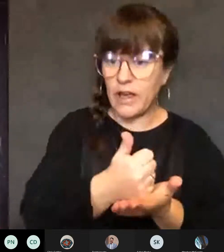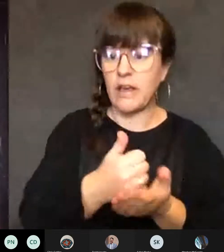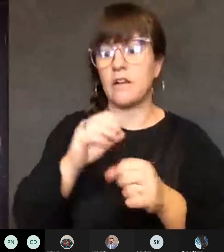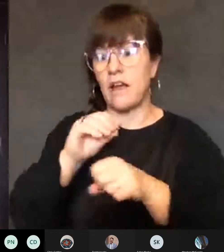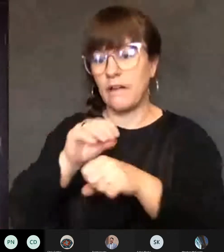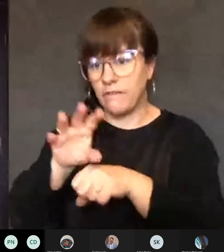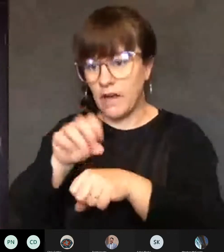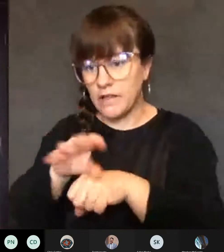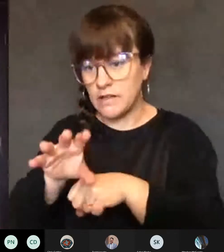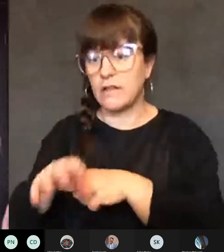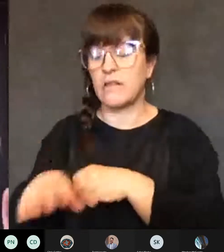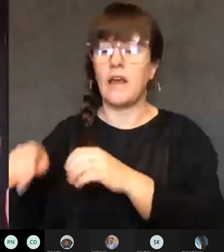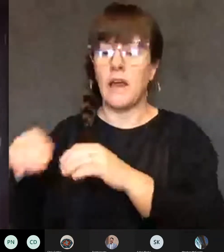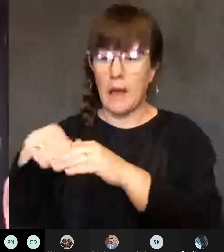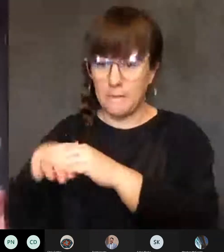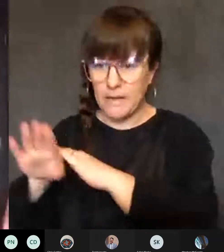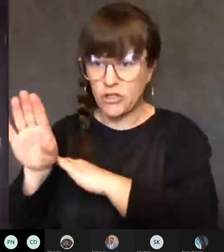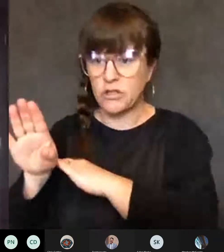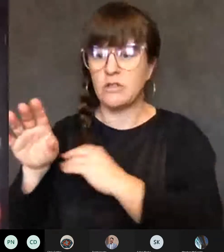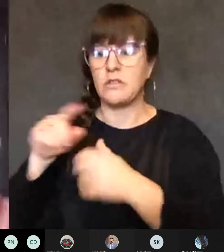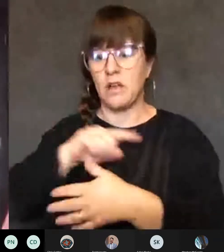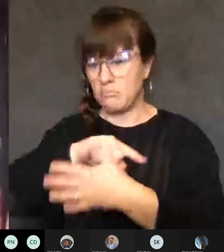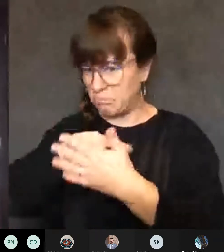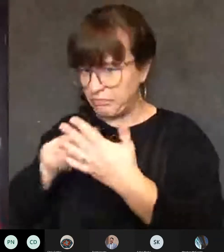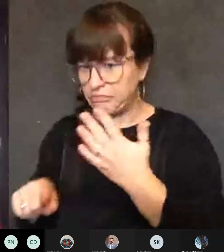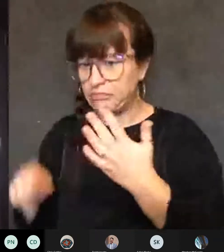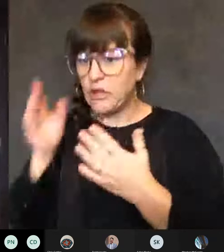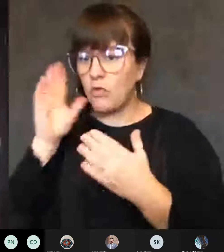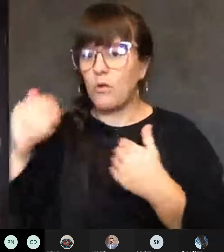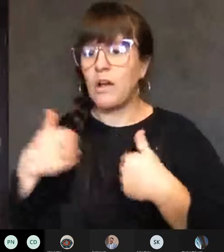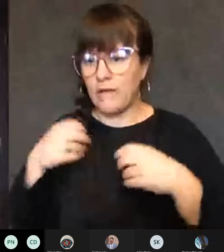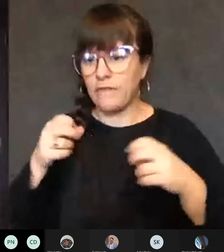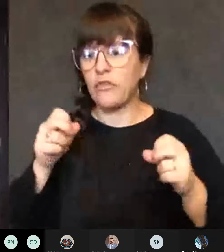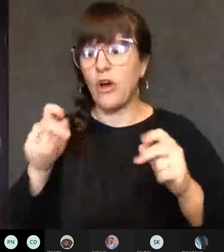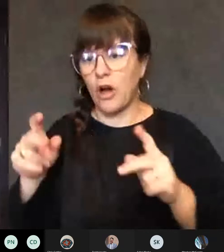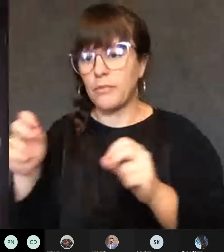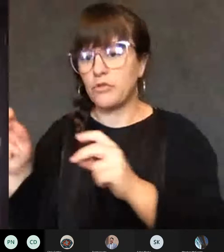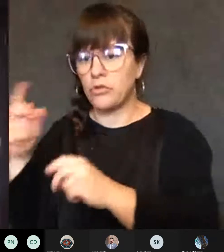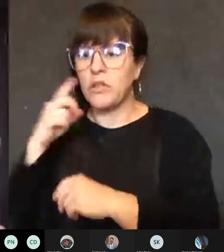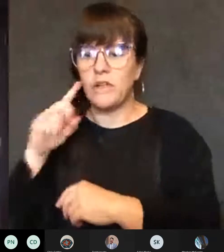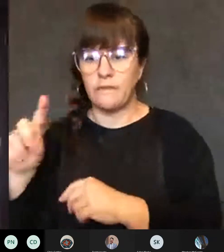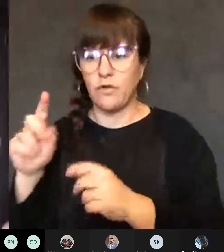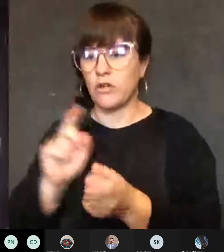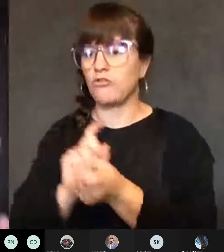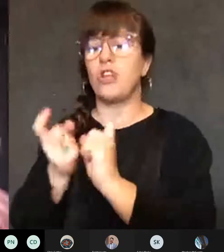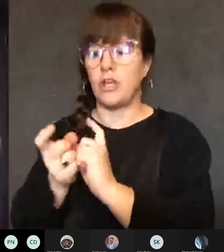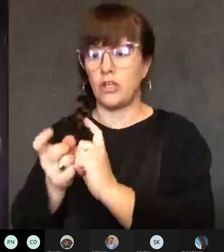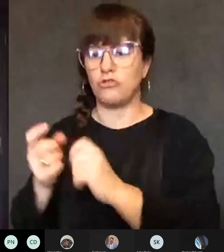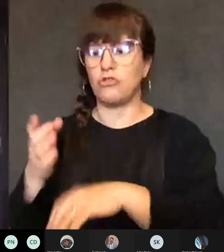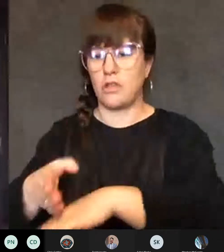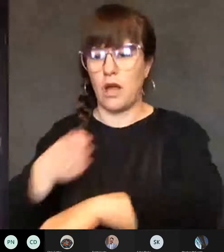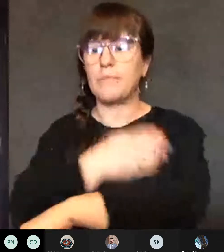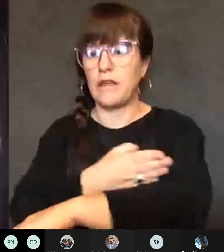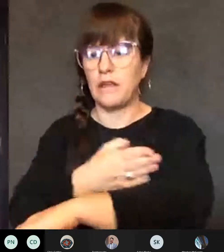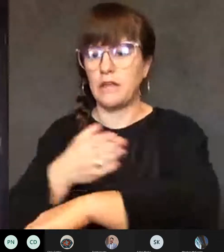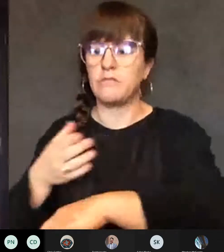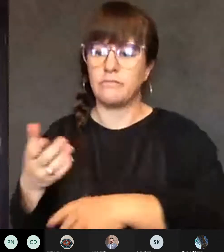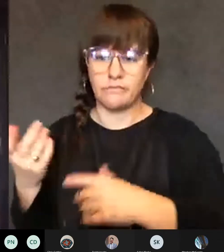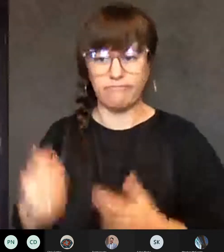functions, and all of those things will have the opportunity for being updated,